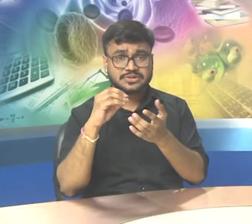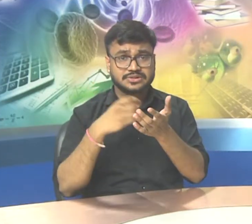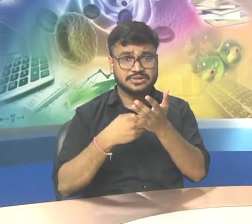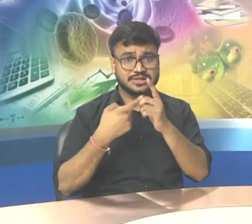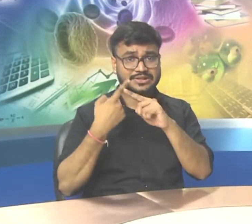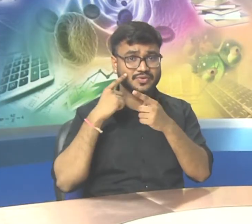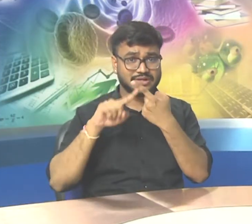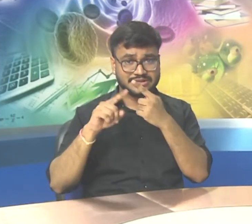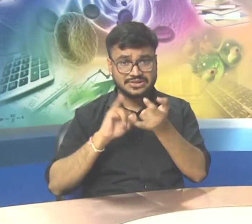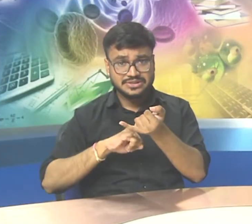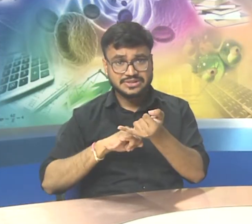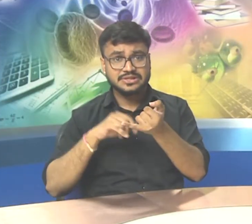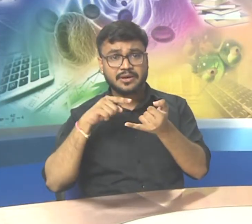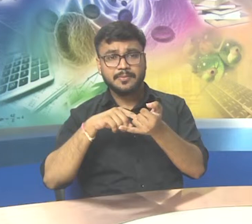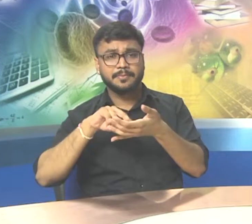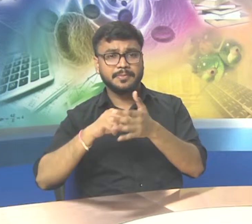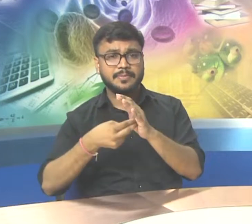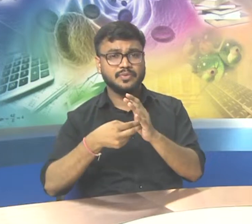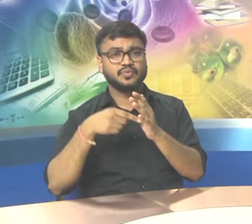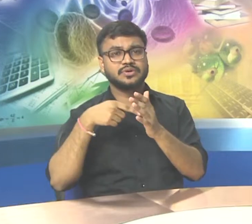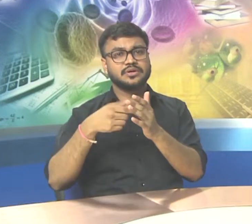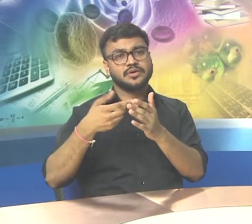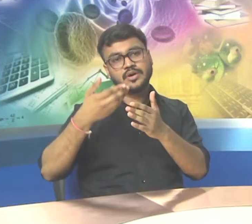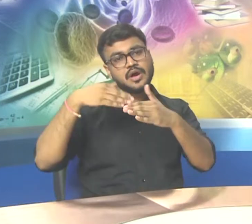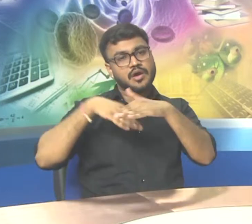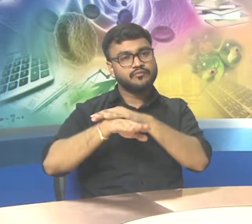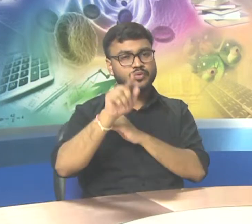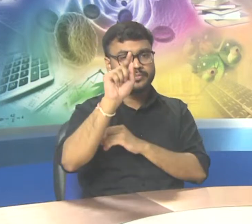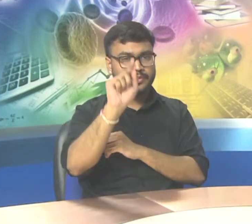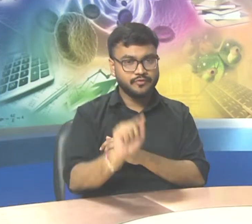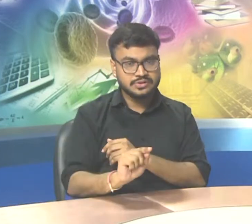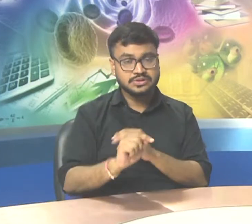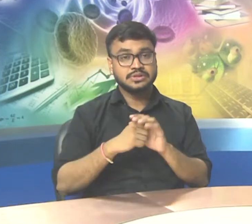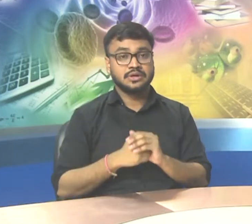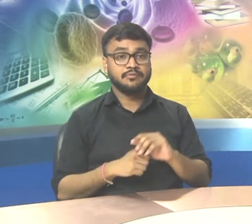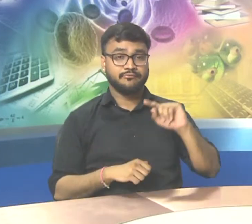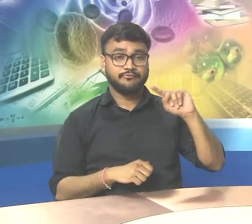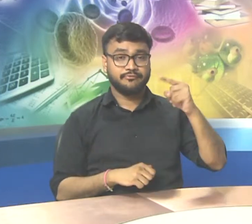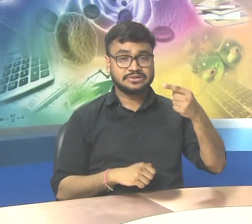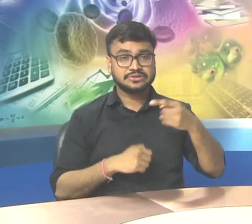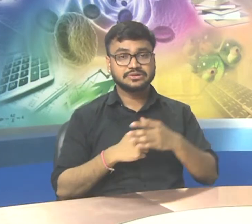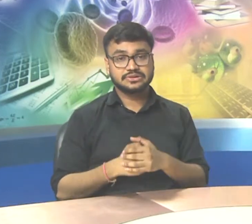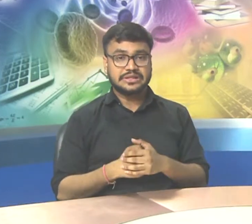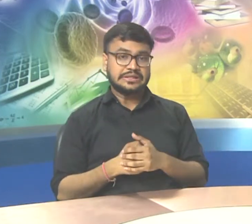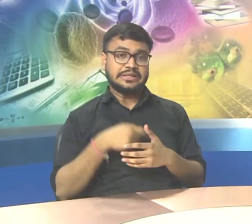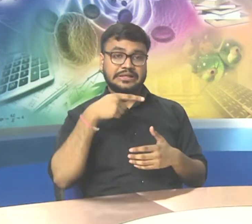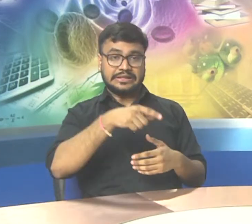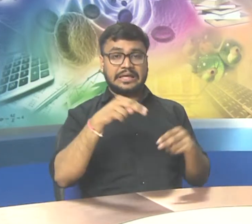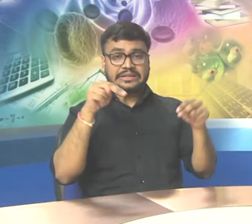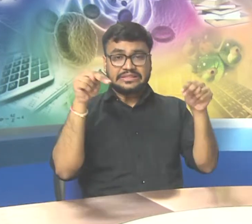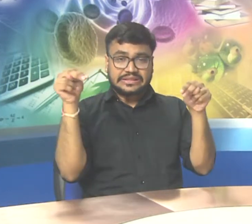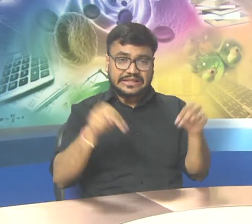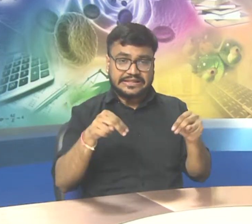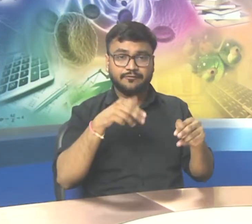Next is functions and source